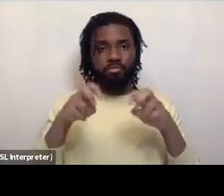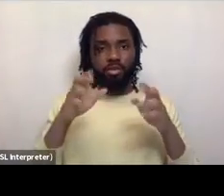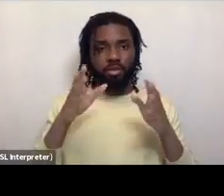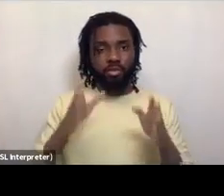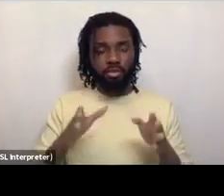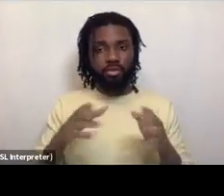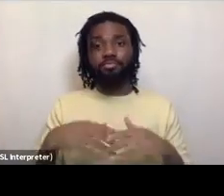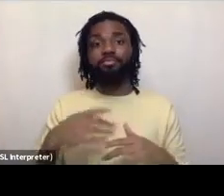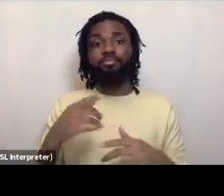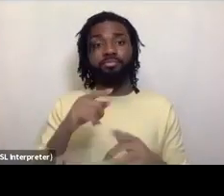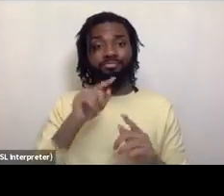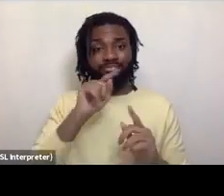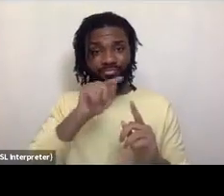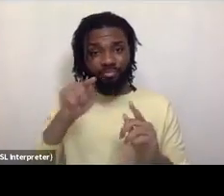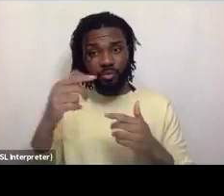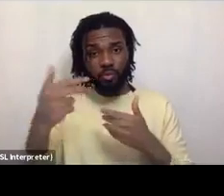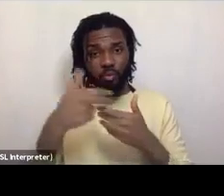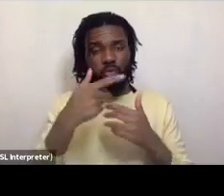volunteered to do this.